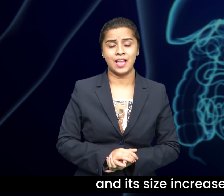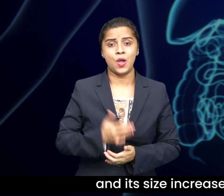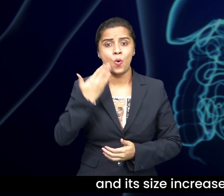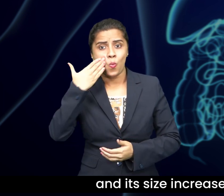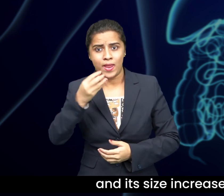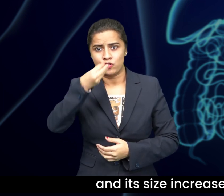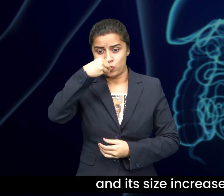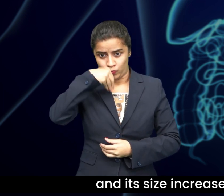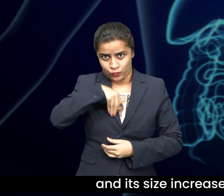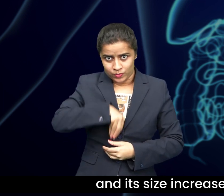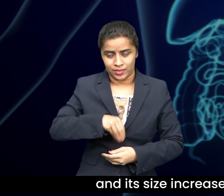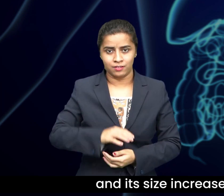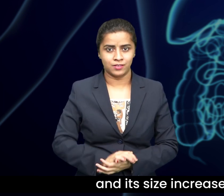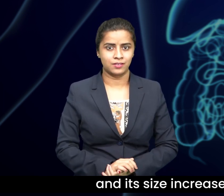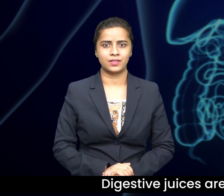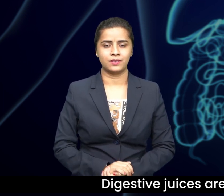food.